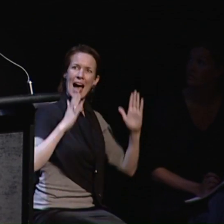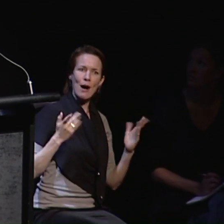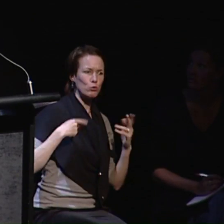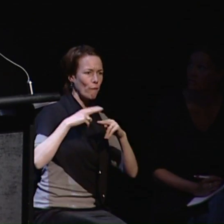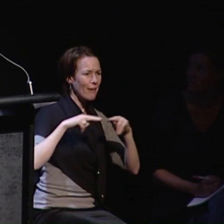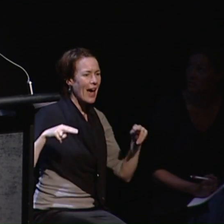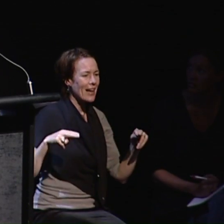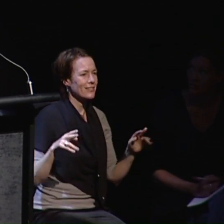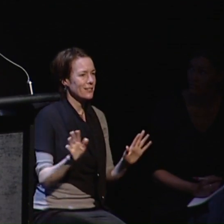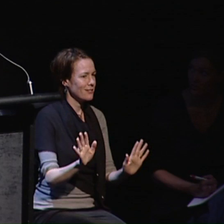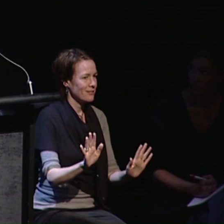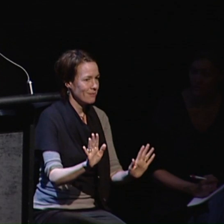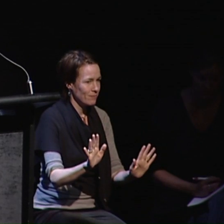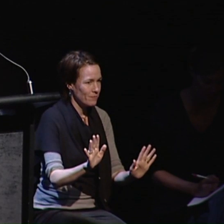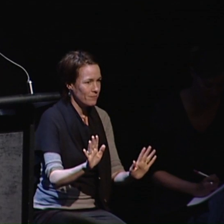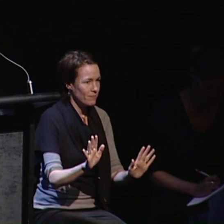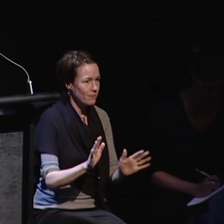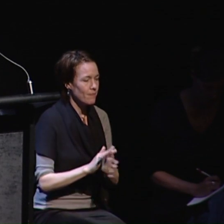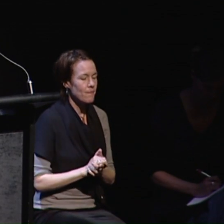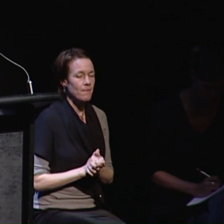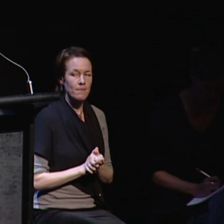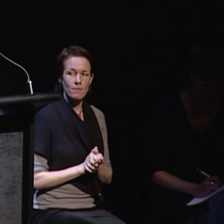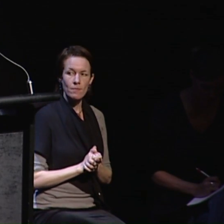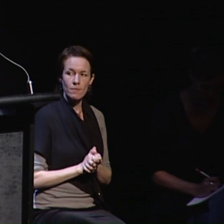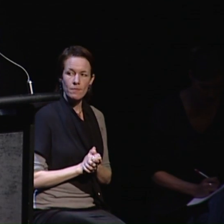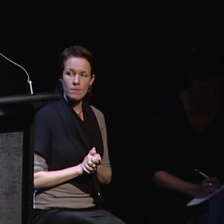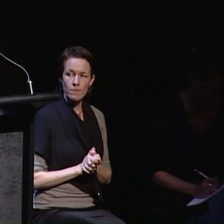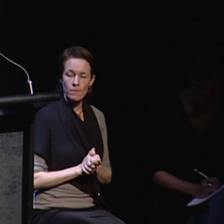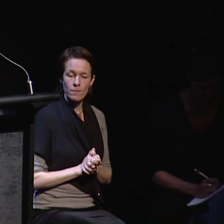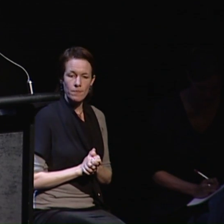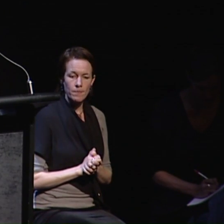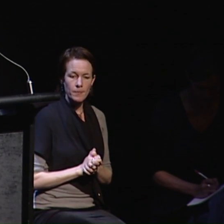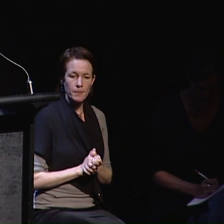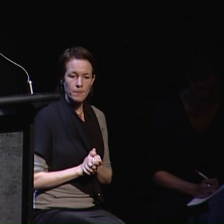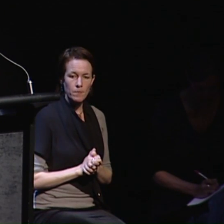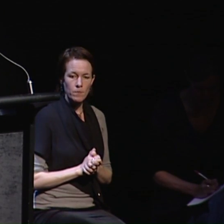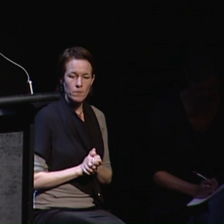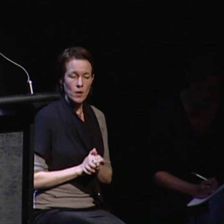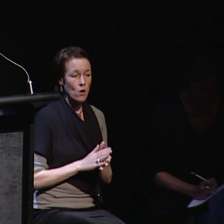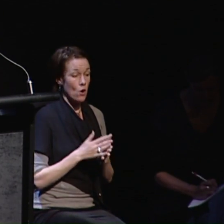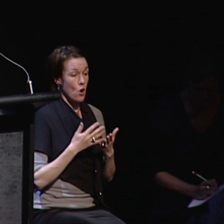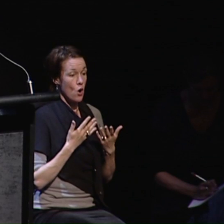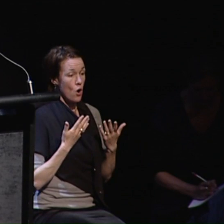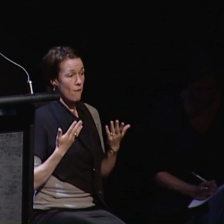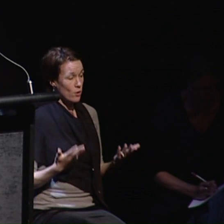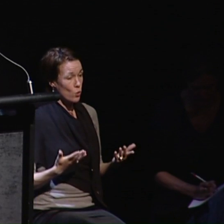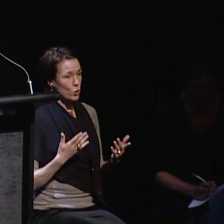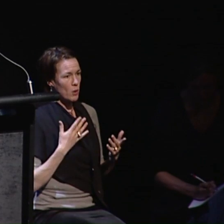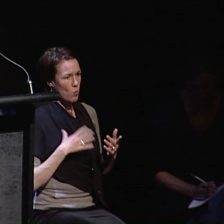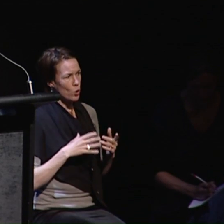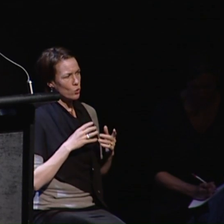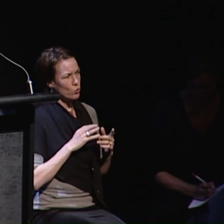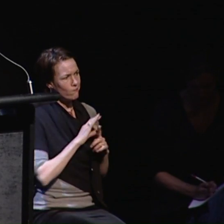the view of what it means to live and be included in the community. We also, of course, want to raise awareness about the exclusion and isolation